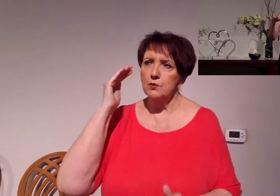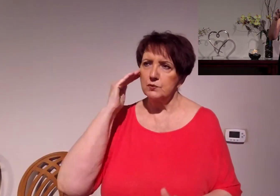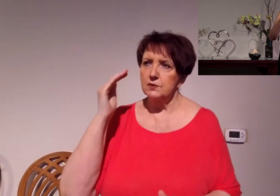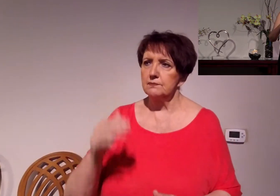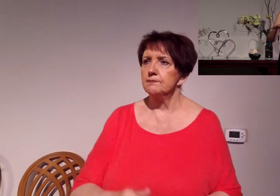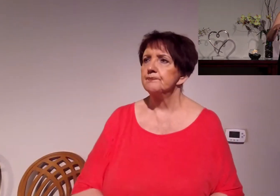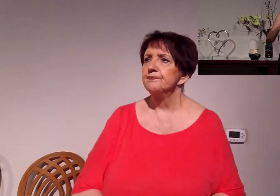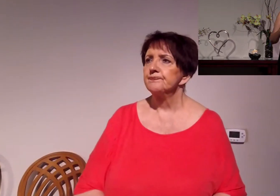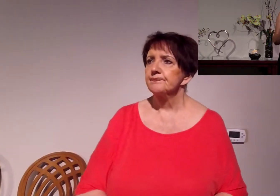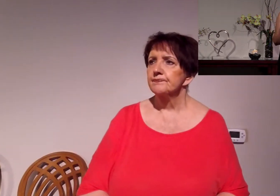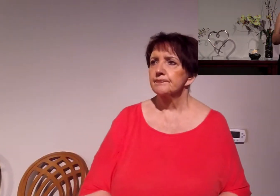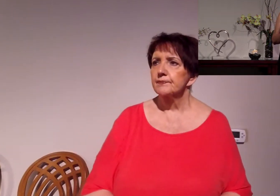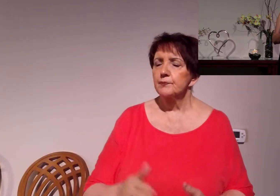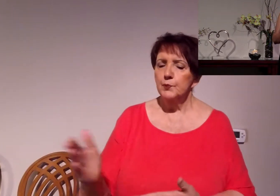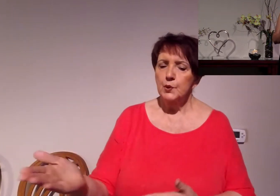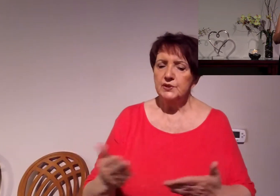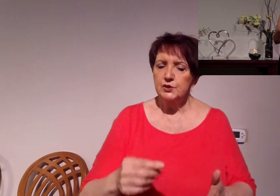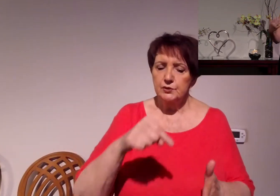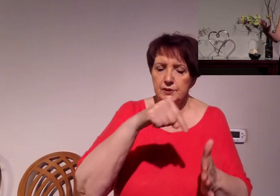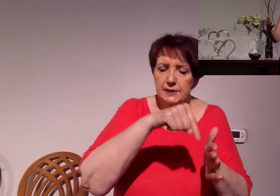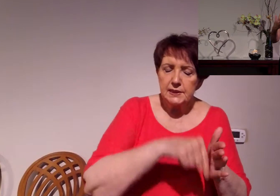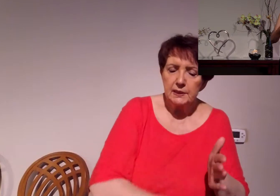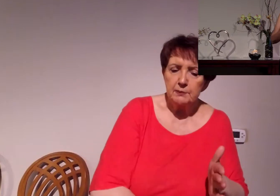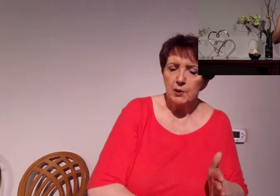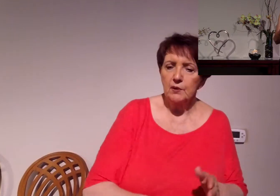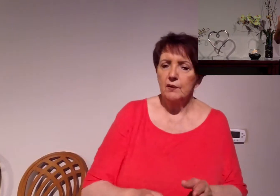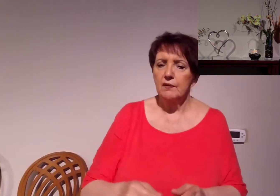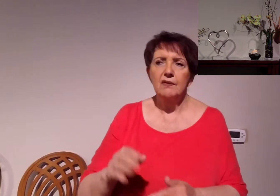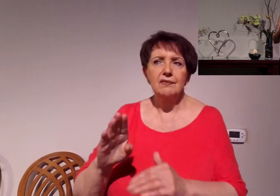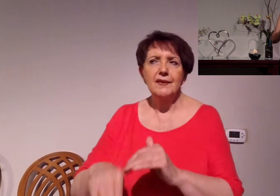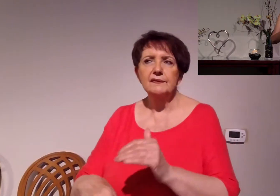us deeper than the psychological